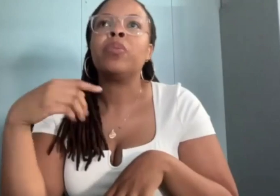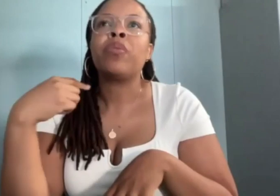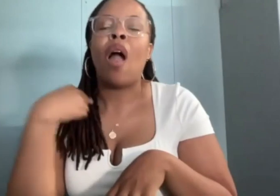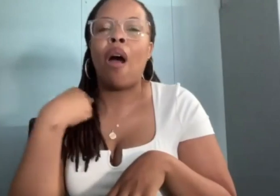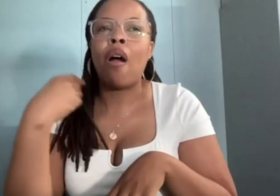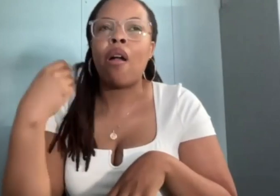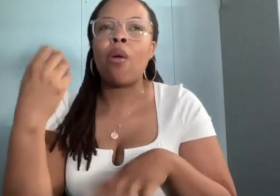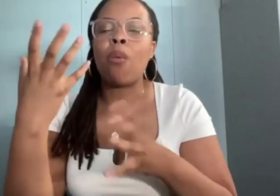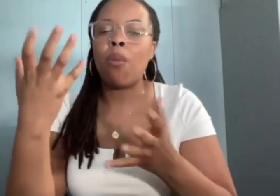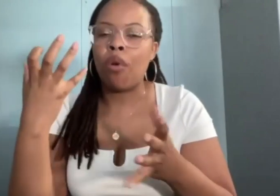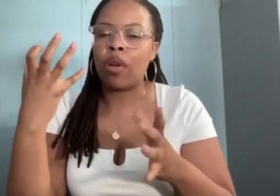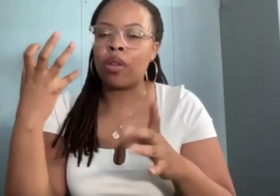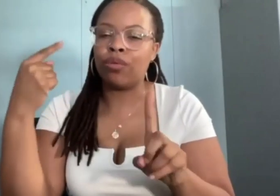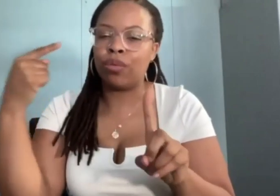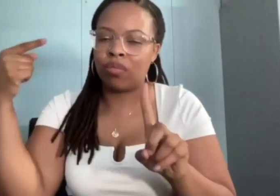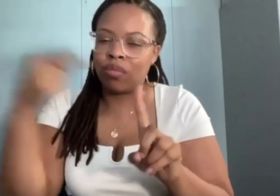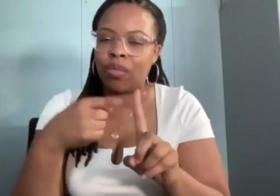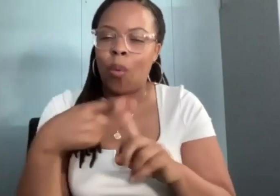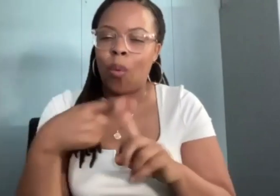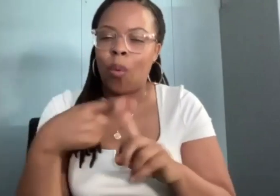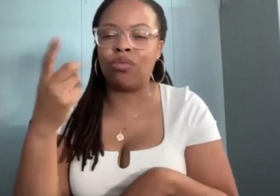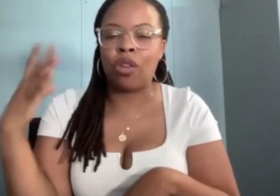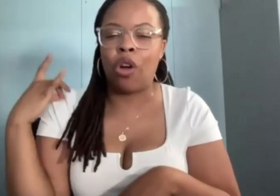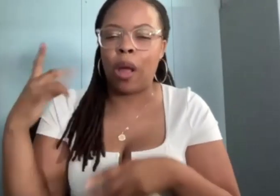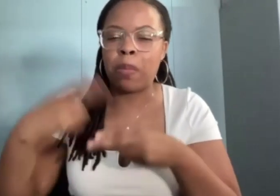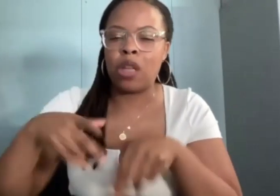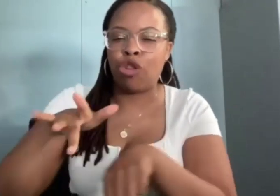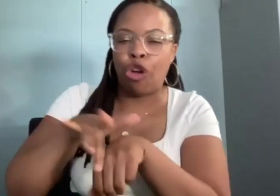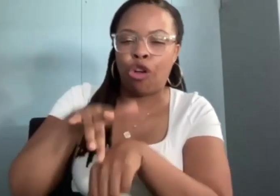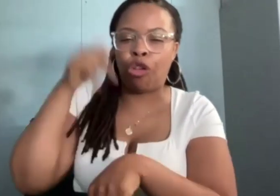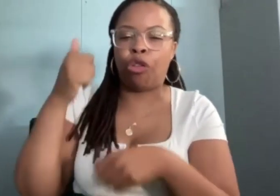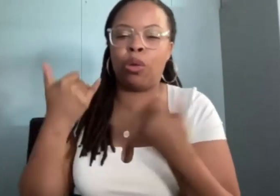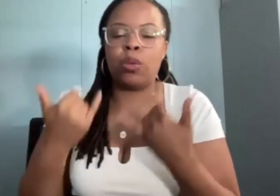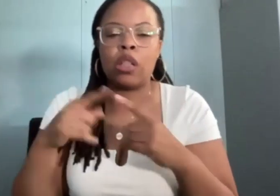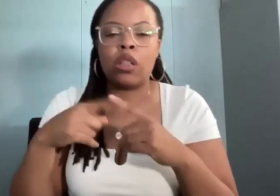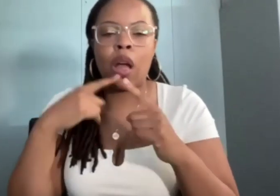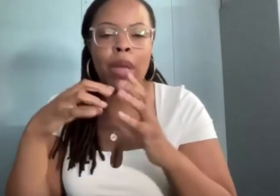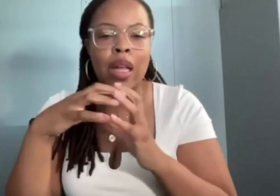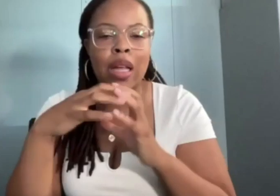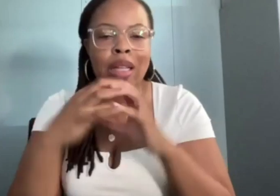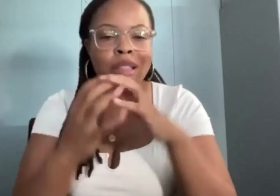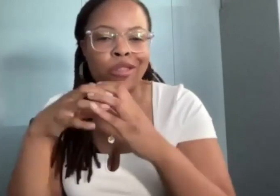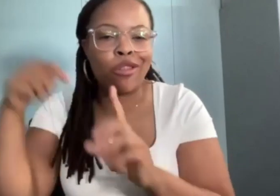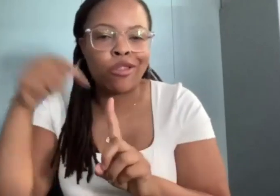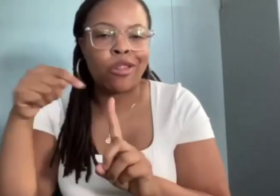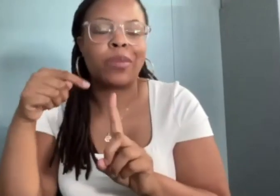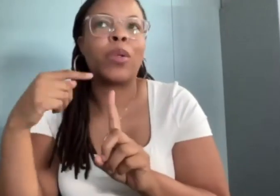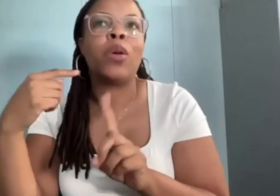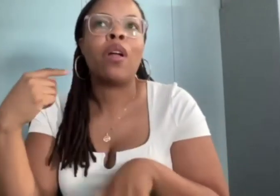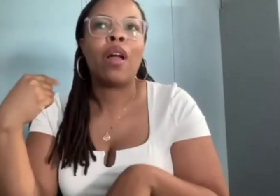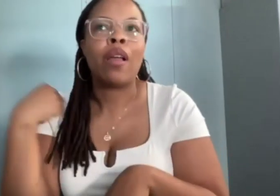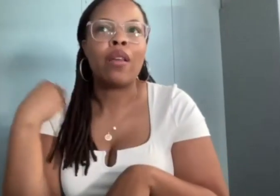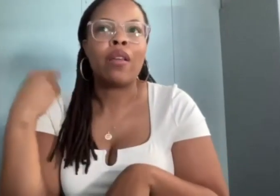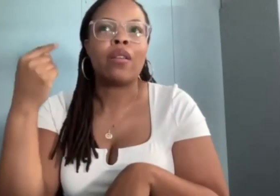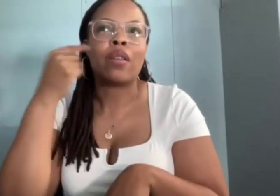I absolutely agree with what has been shared. And I also want to focus on what Dr. Ani mentioned earlier